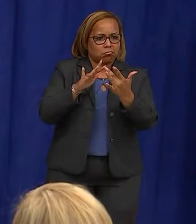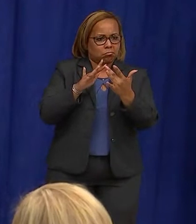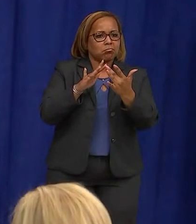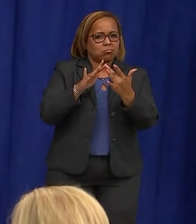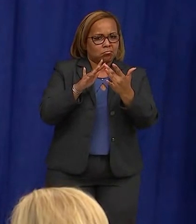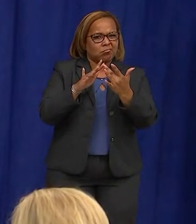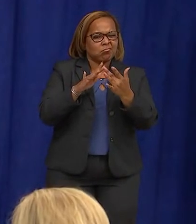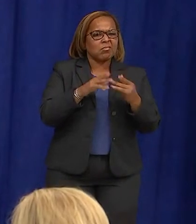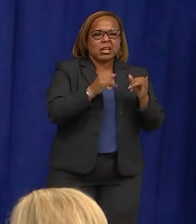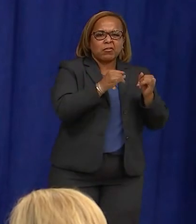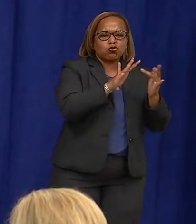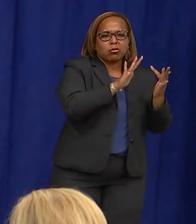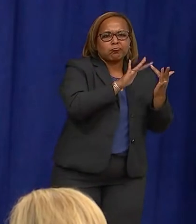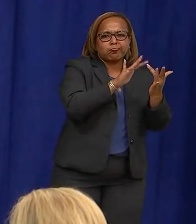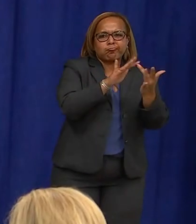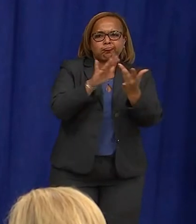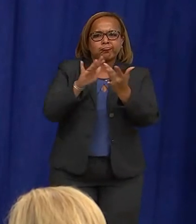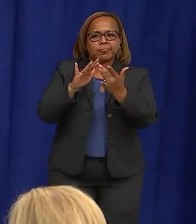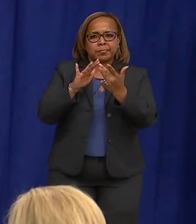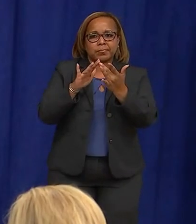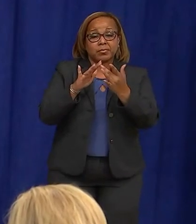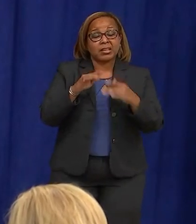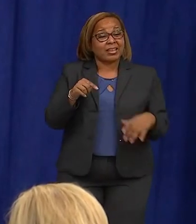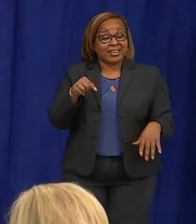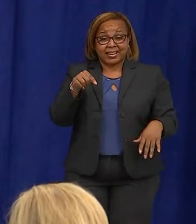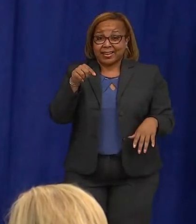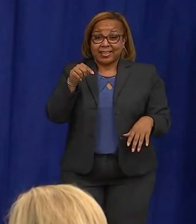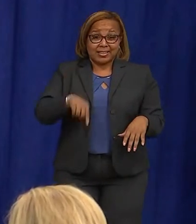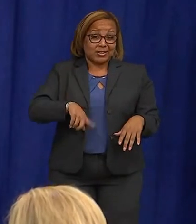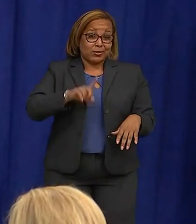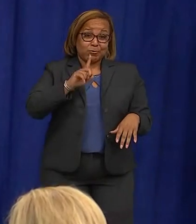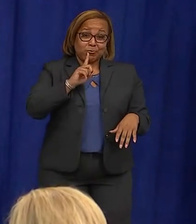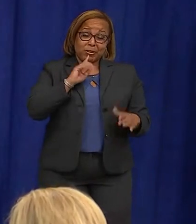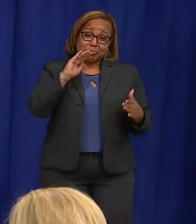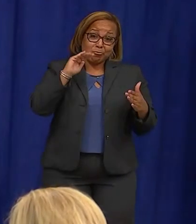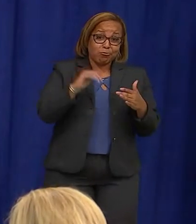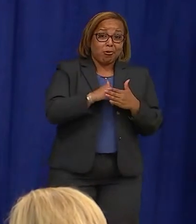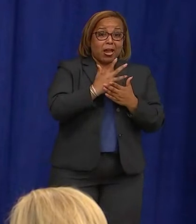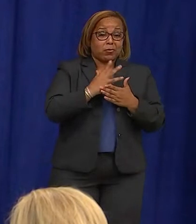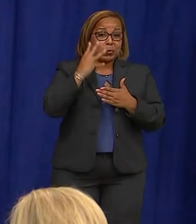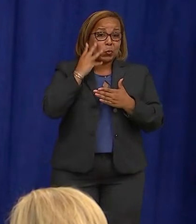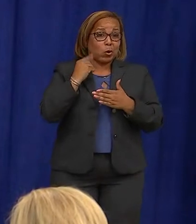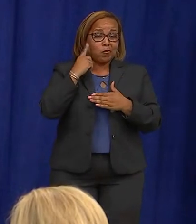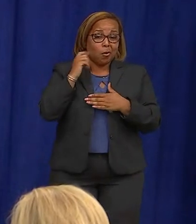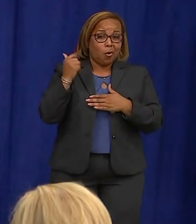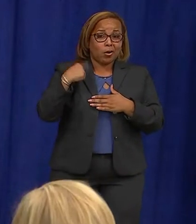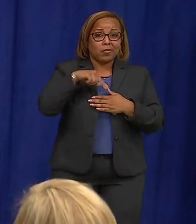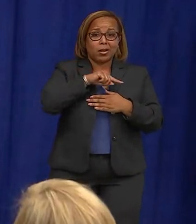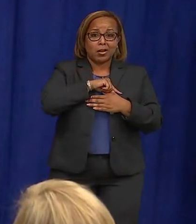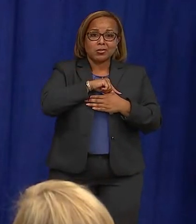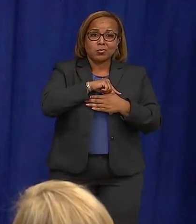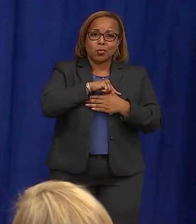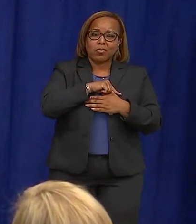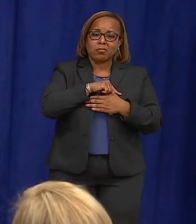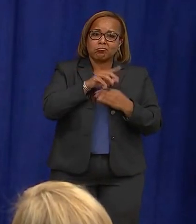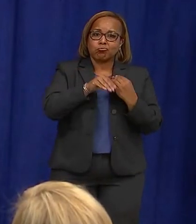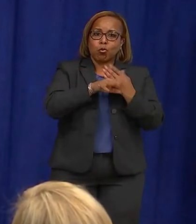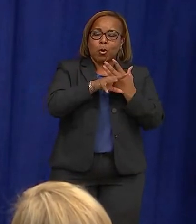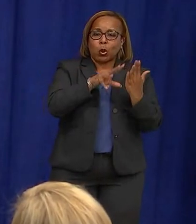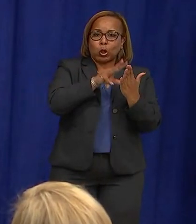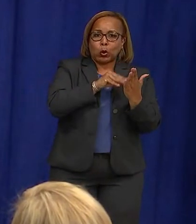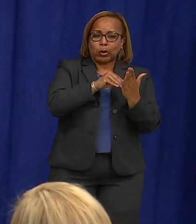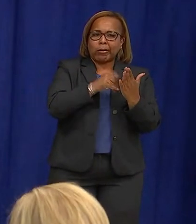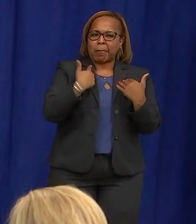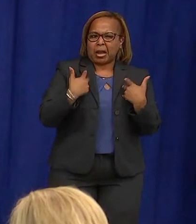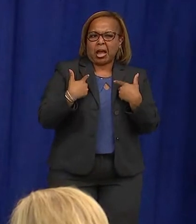an individual basis. This is a brave new world for all of us regarding remote learning, and